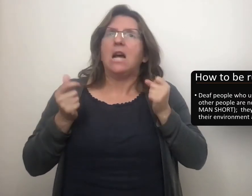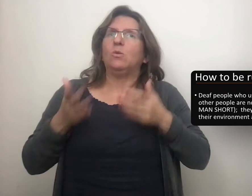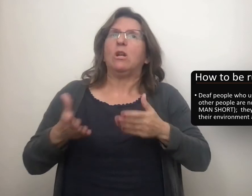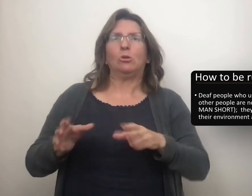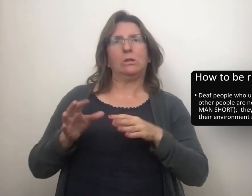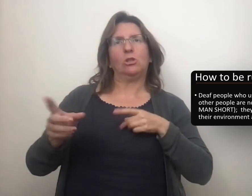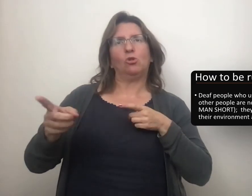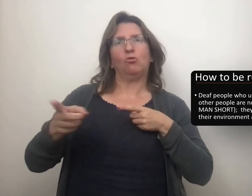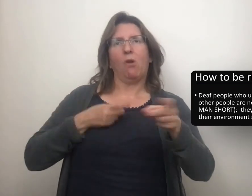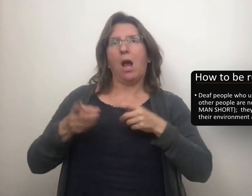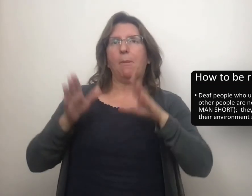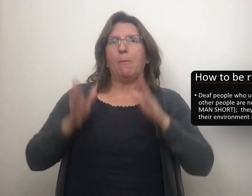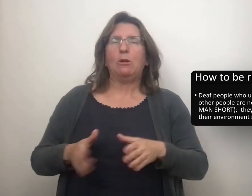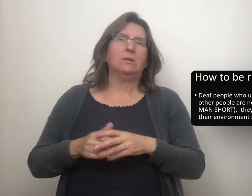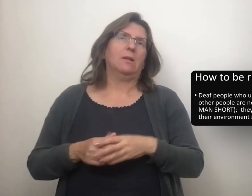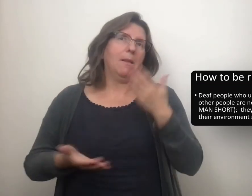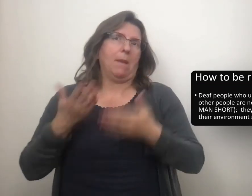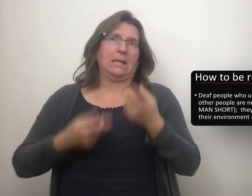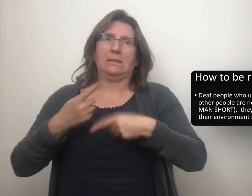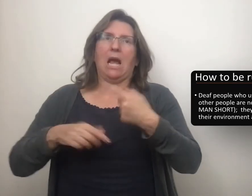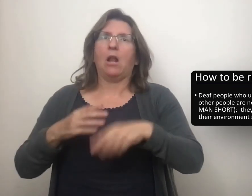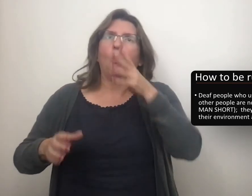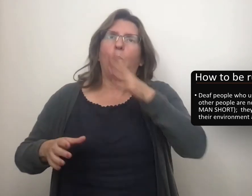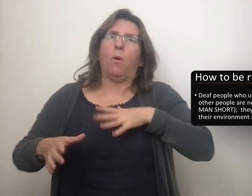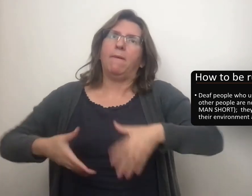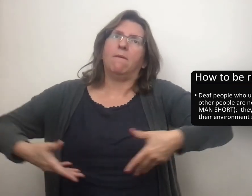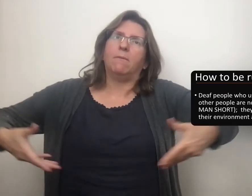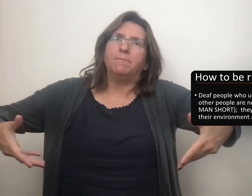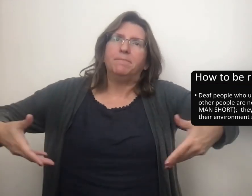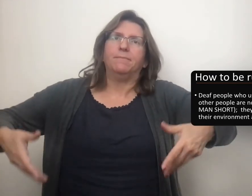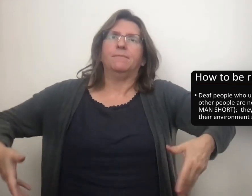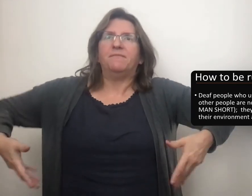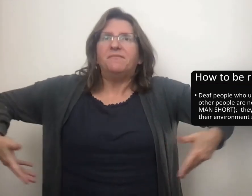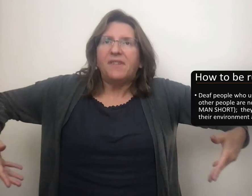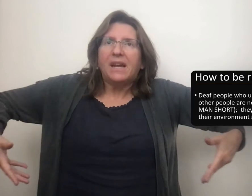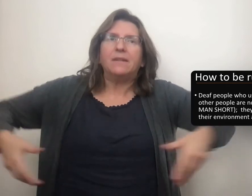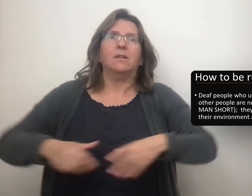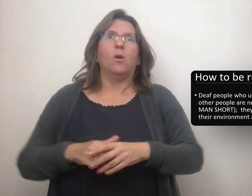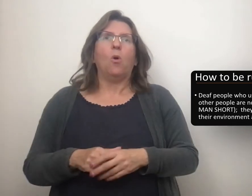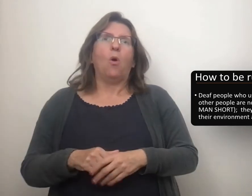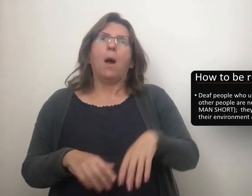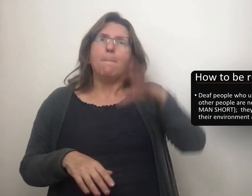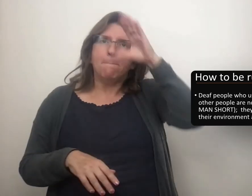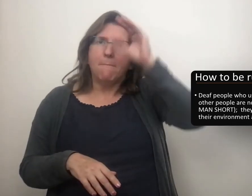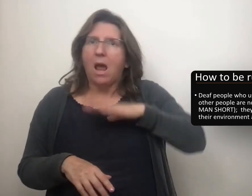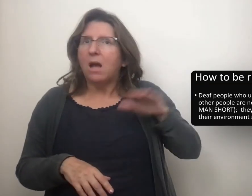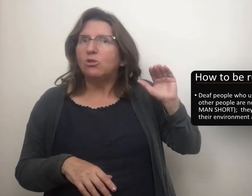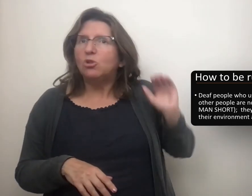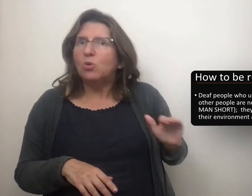have to describe a person we don't know, we will use distinctive features such as their physical shape, e.g.,